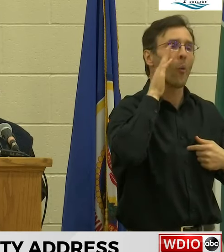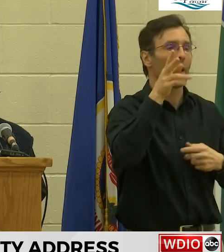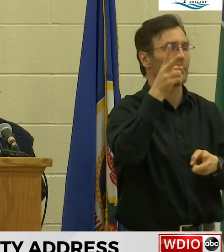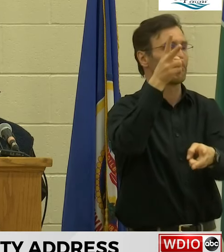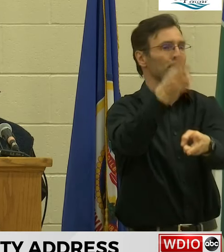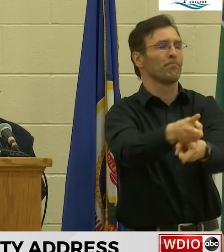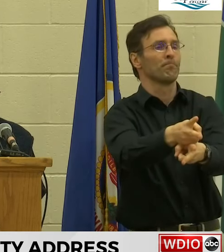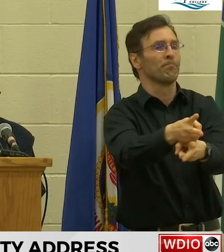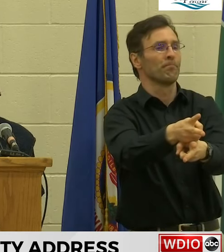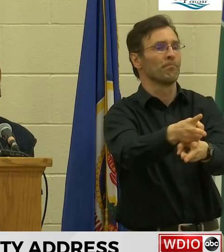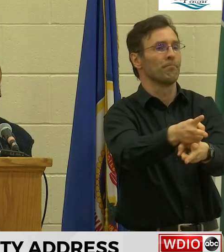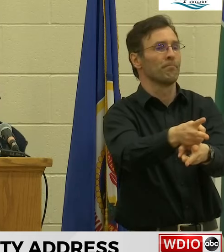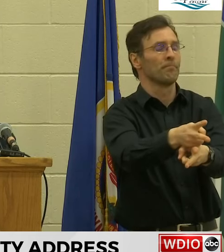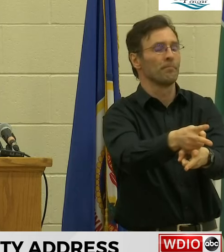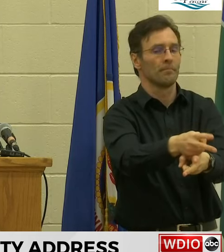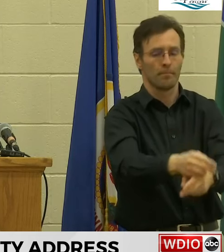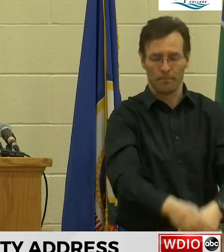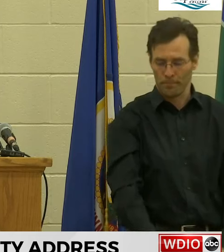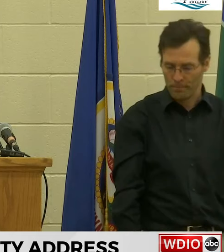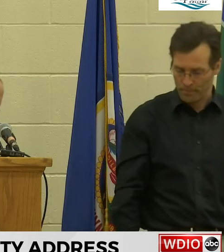keep?